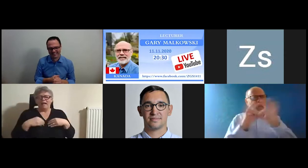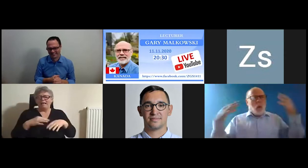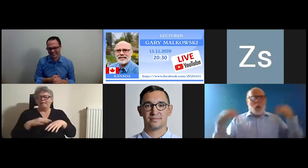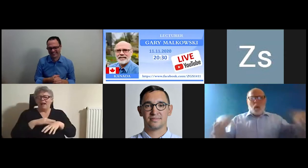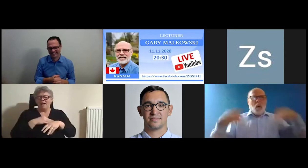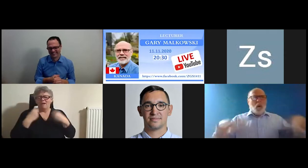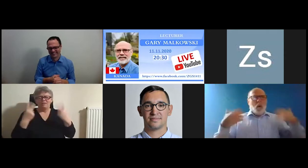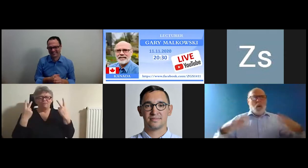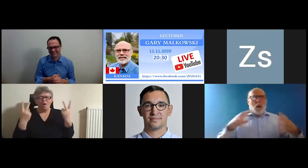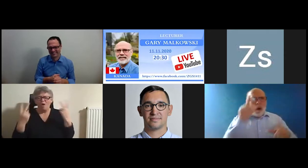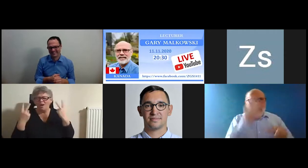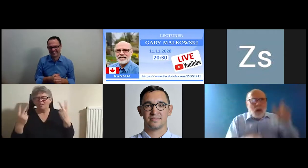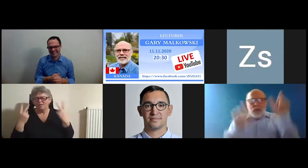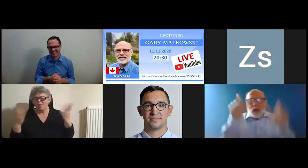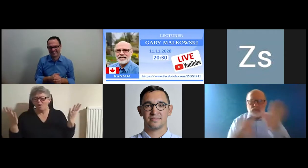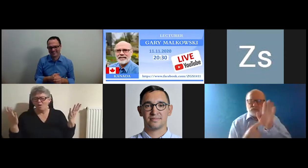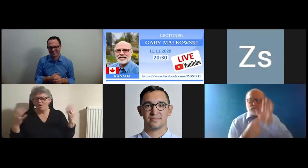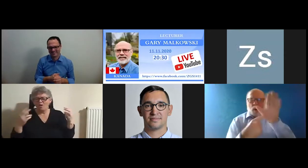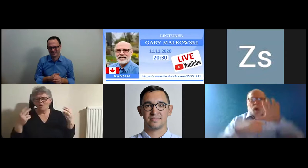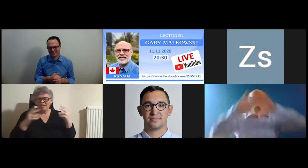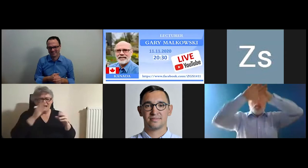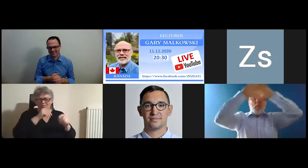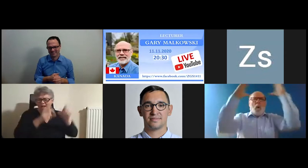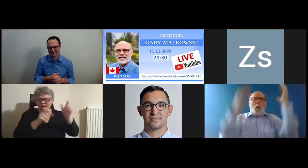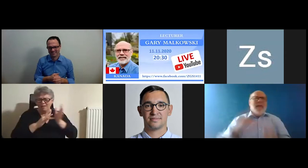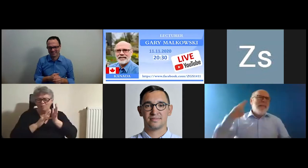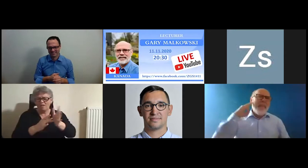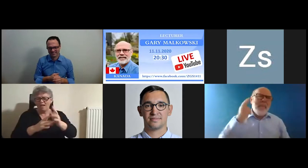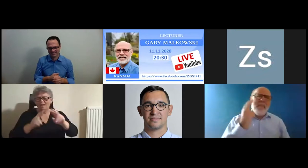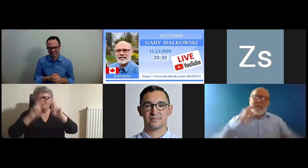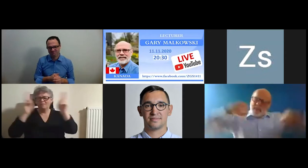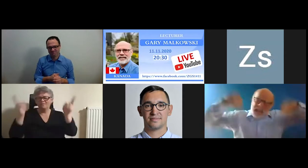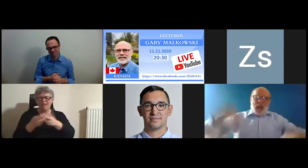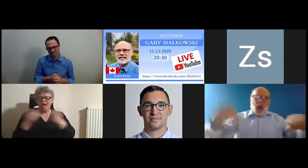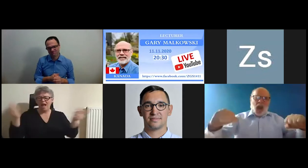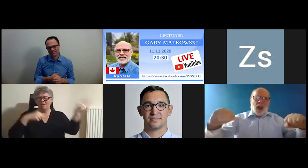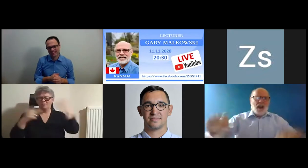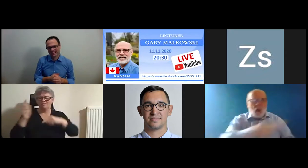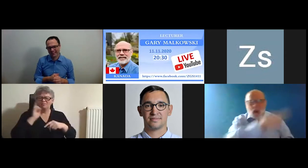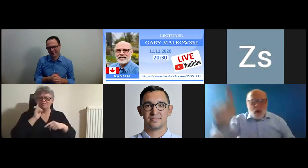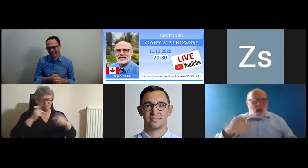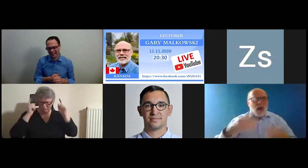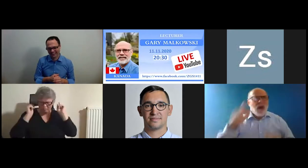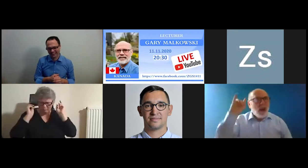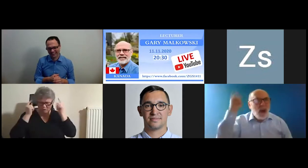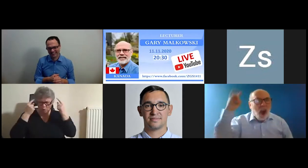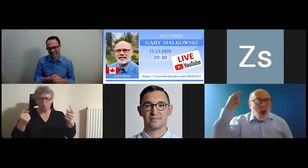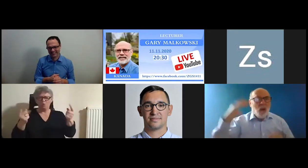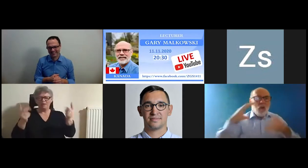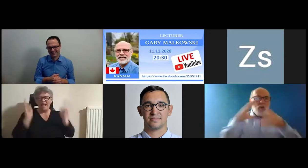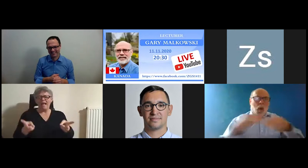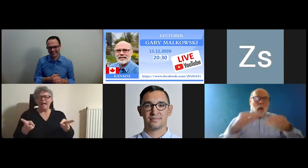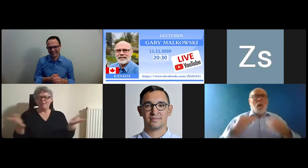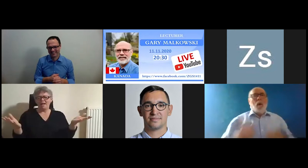So inspired. Thank you, Dami. This is so important, seeing all these people throughout the whole world, all these deaf people that